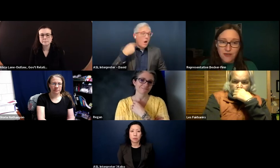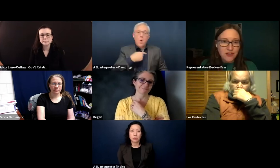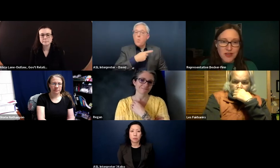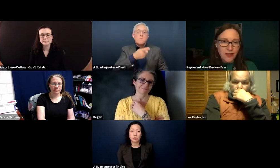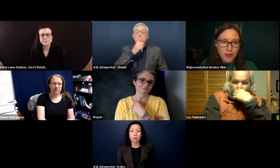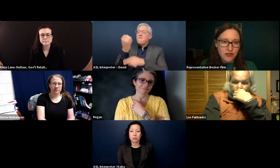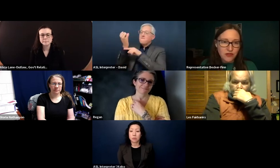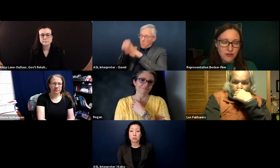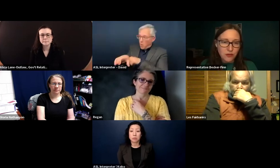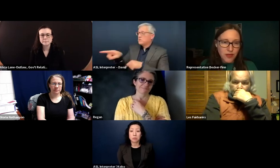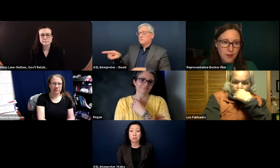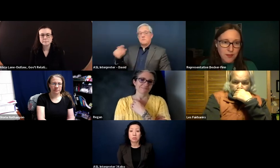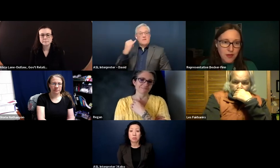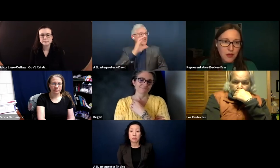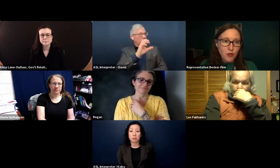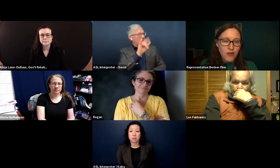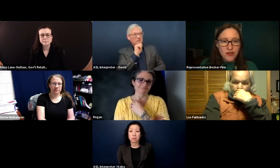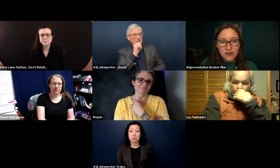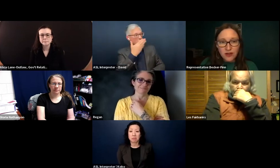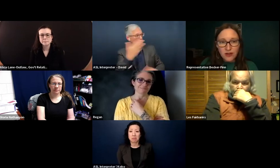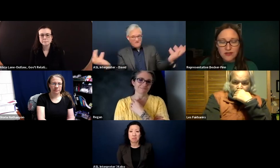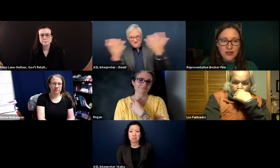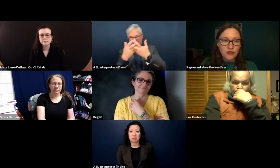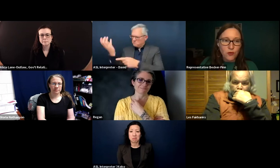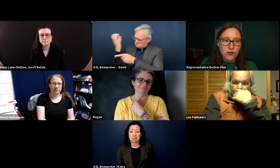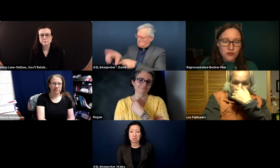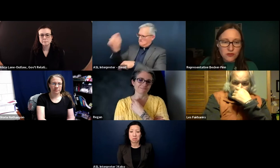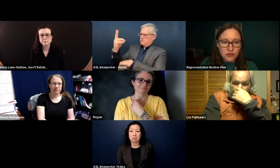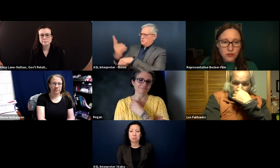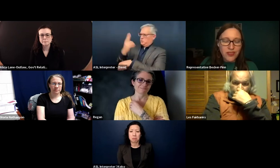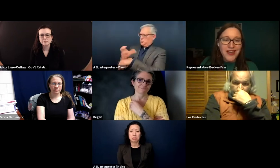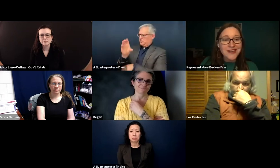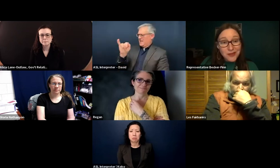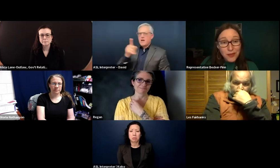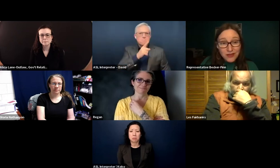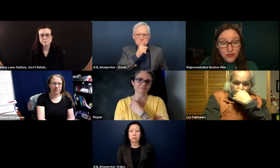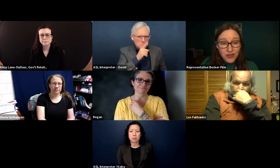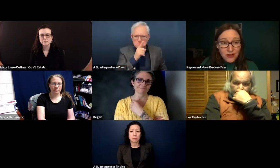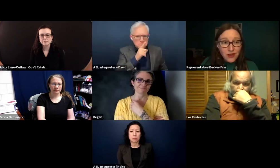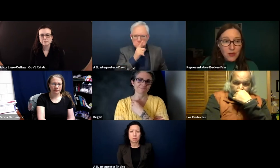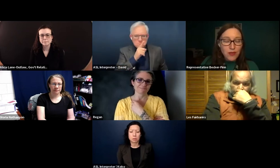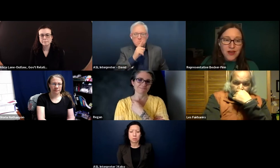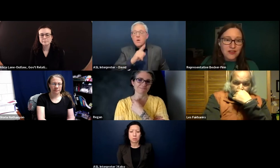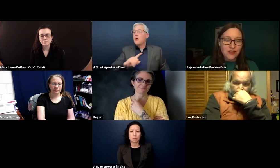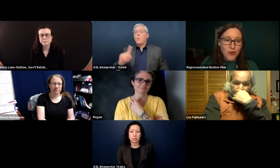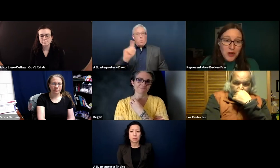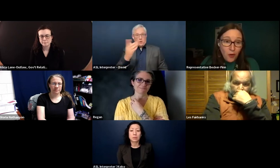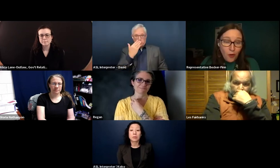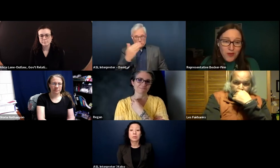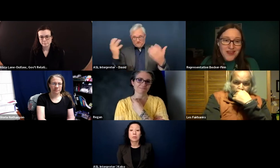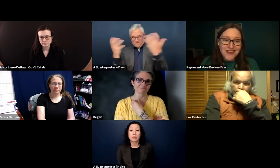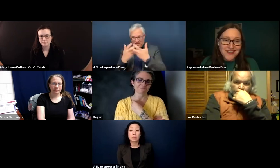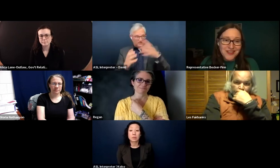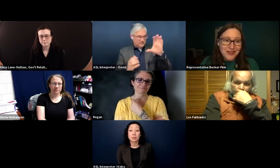CDI if it's not the best fit for them. What this does is for students where that is the best fit, because we